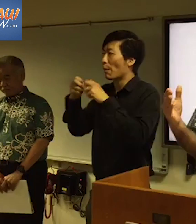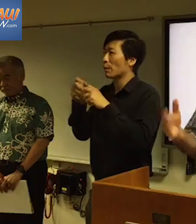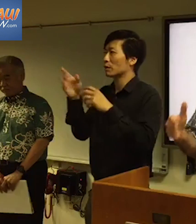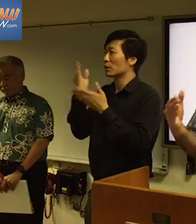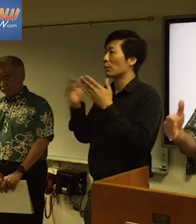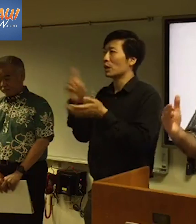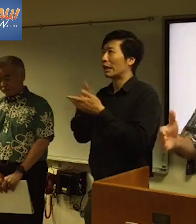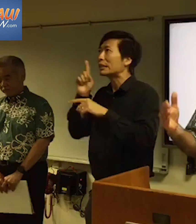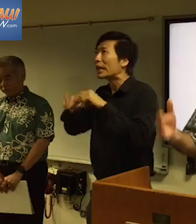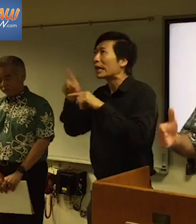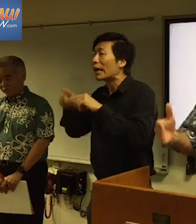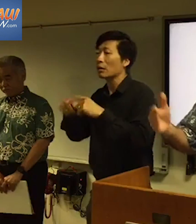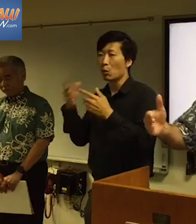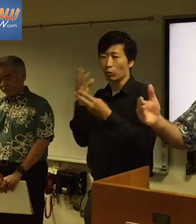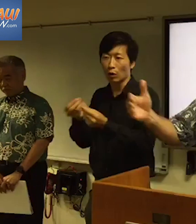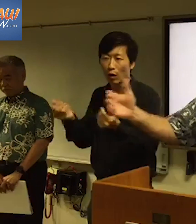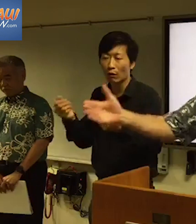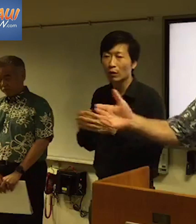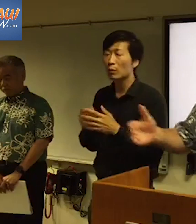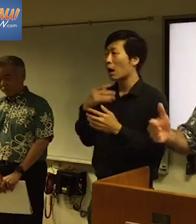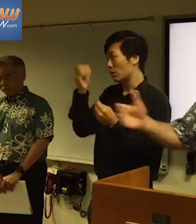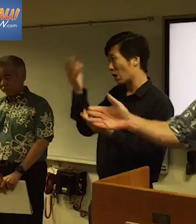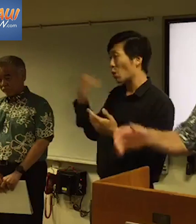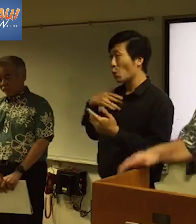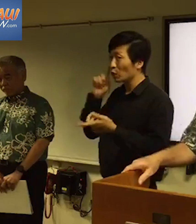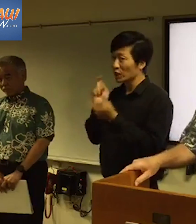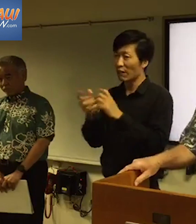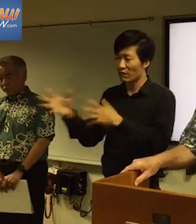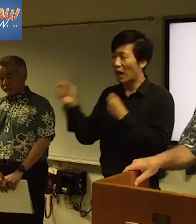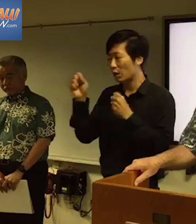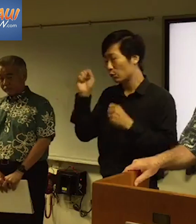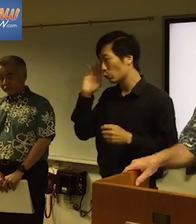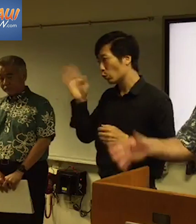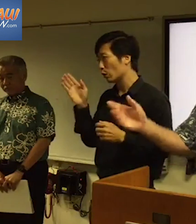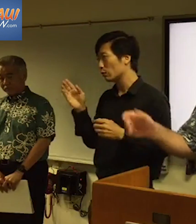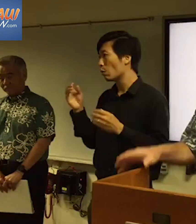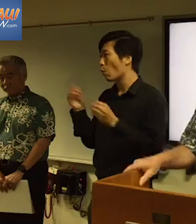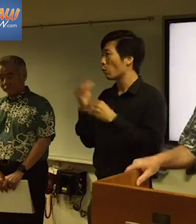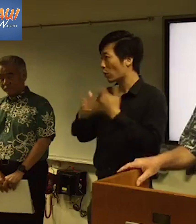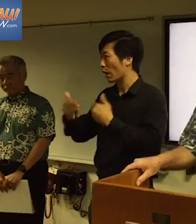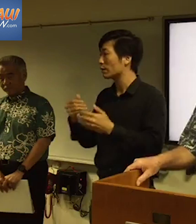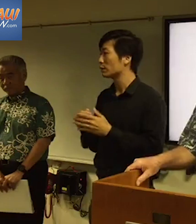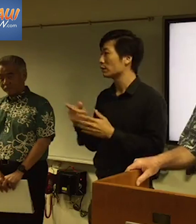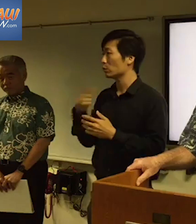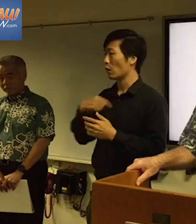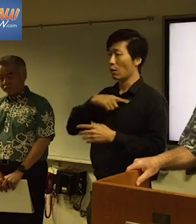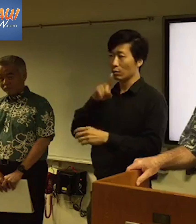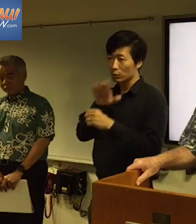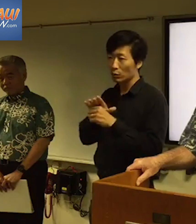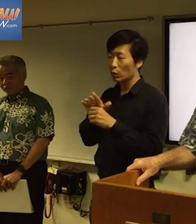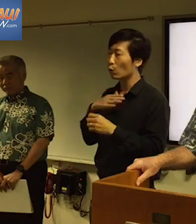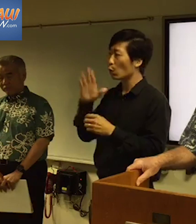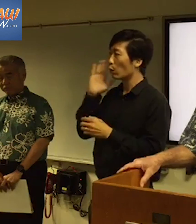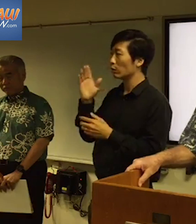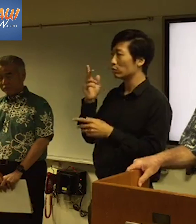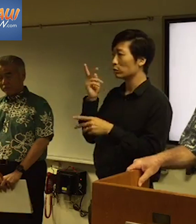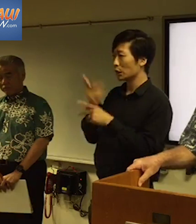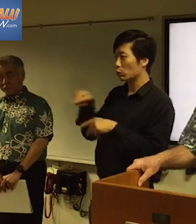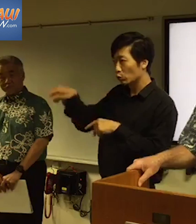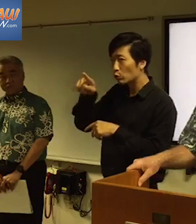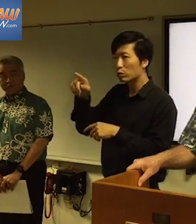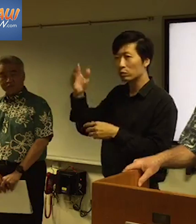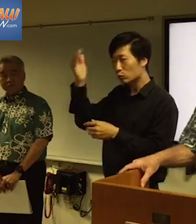to take care of someone at home who may have coronavirus. Is this a mandatory quarantine then? And what does that really mean? Is he barred